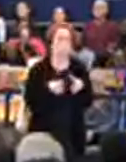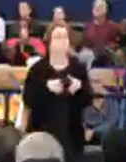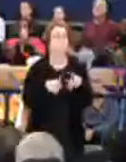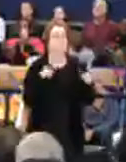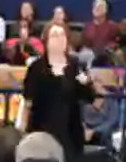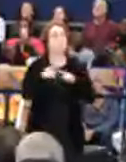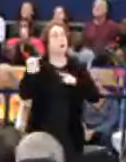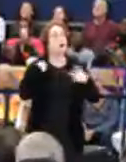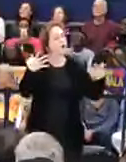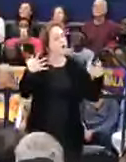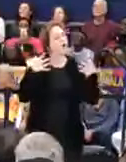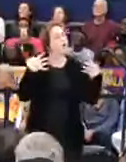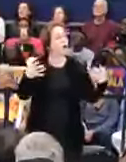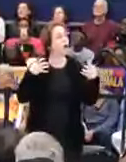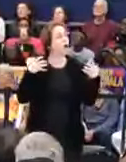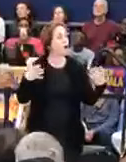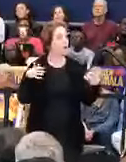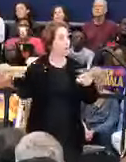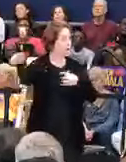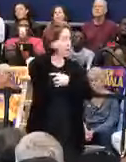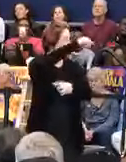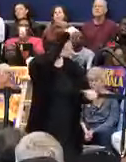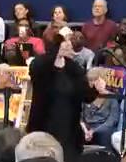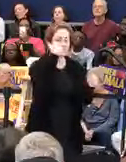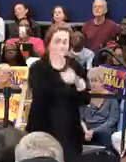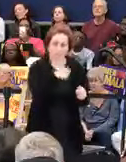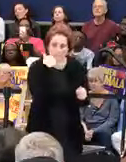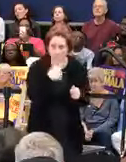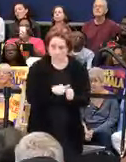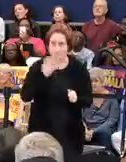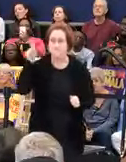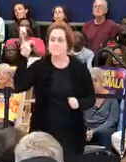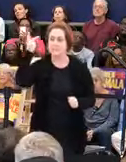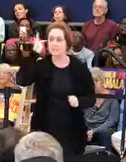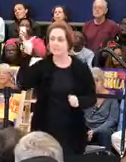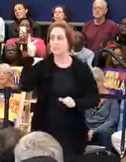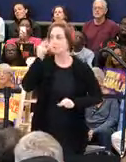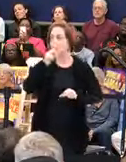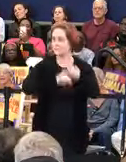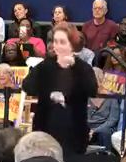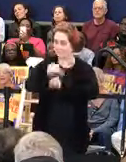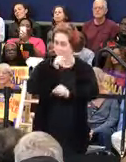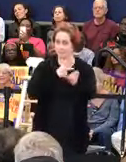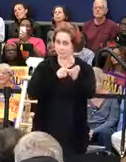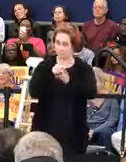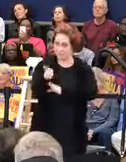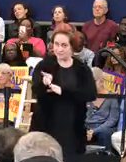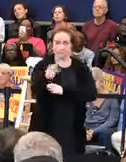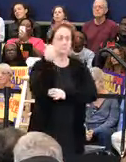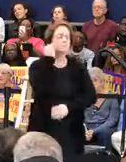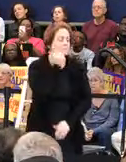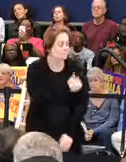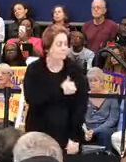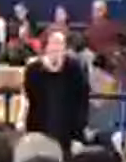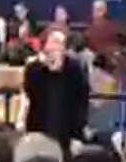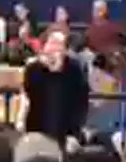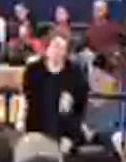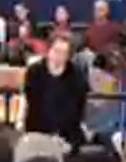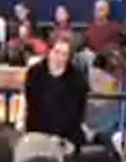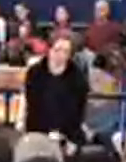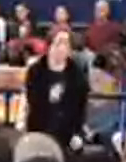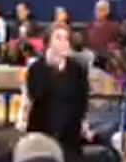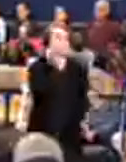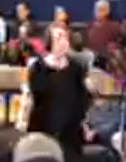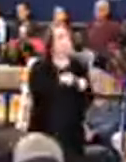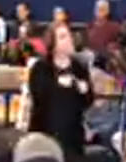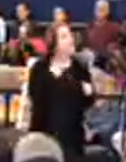But I want to remind us, and the political science professor, I'm sure, does this every day, I want to remind us,